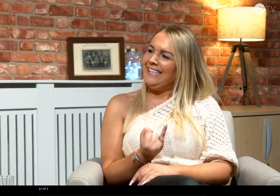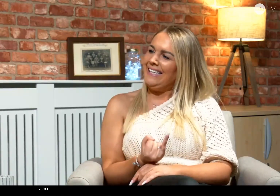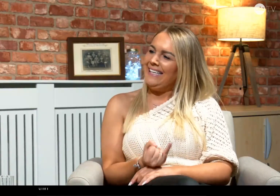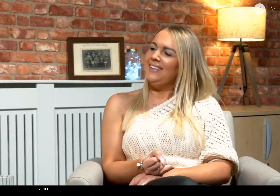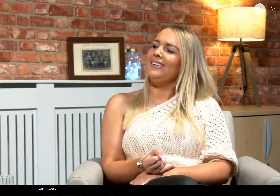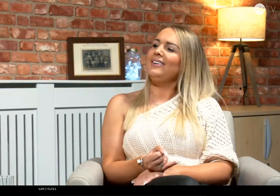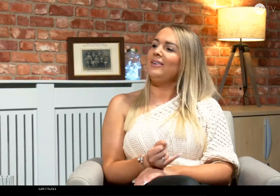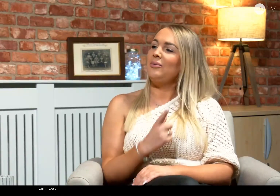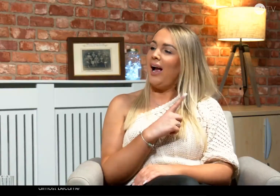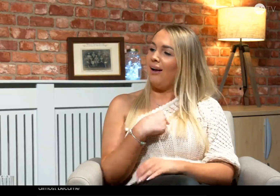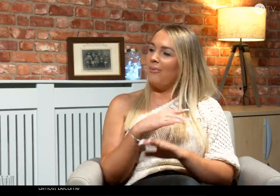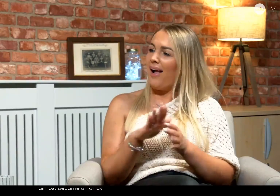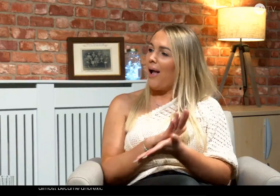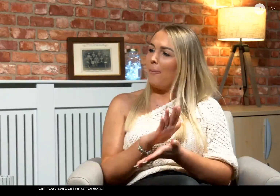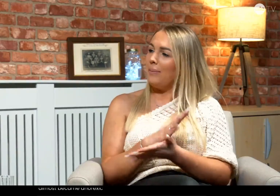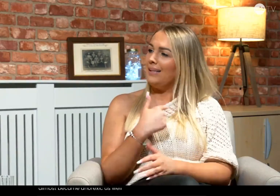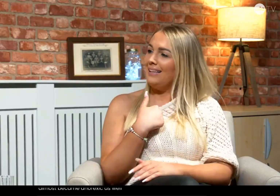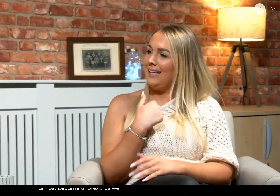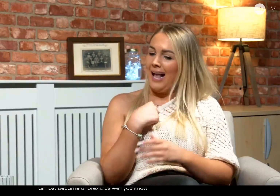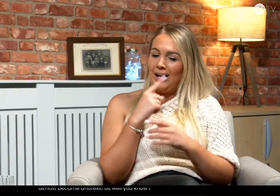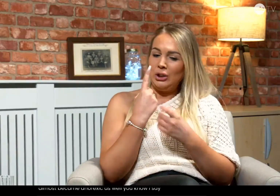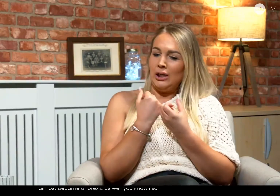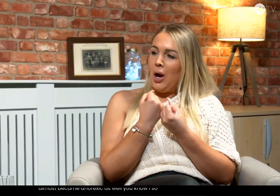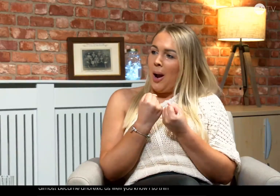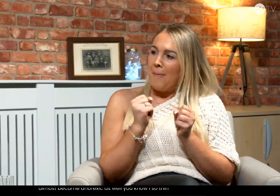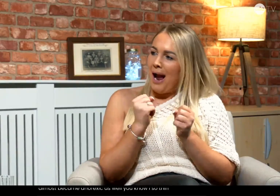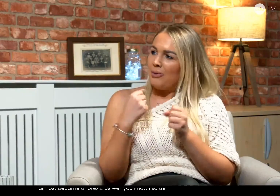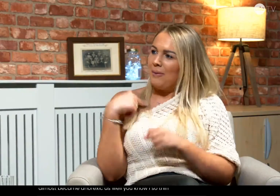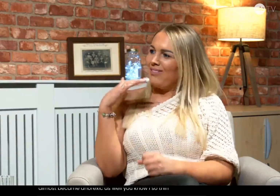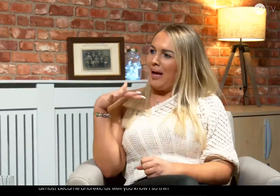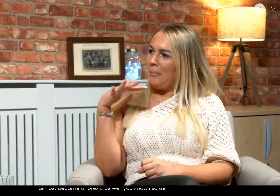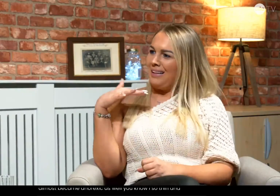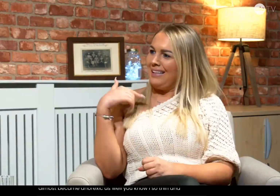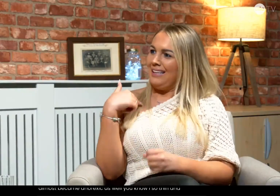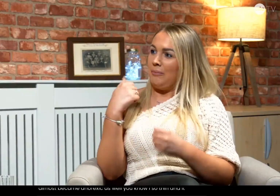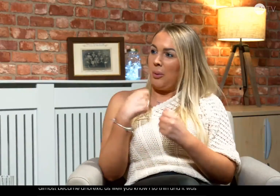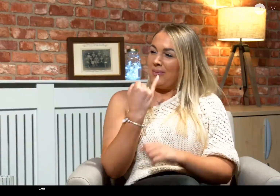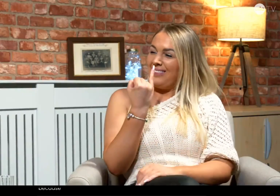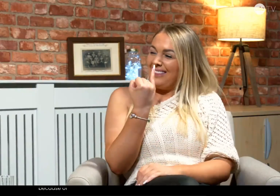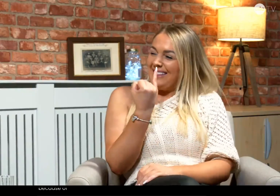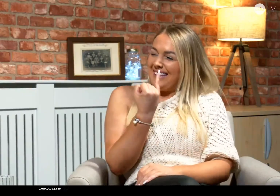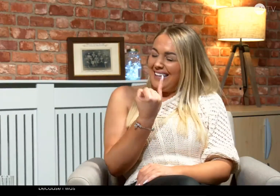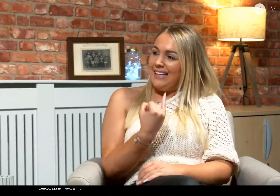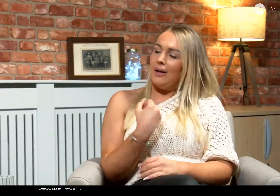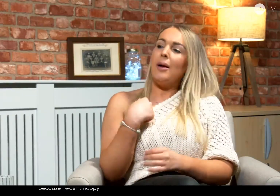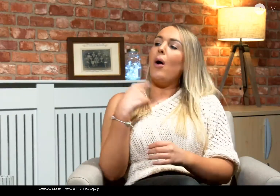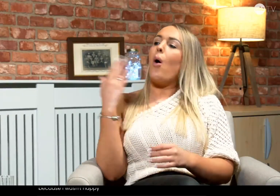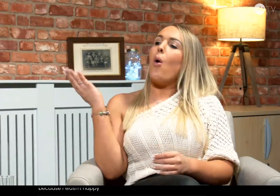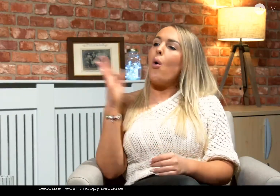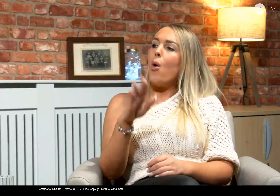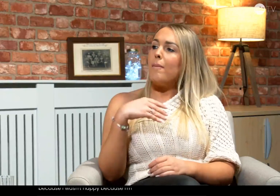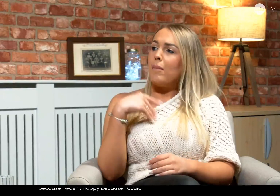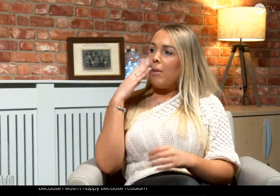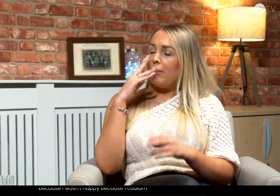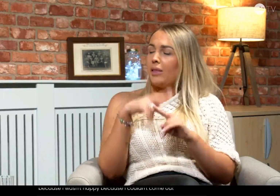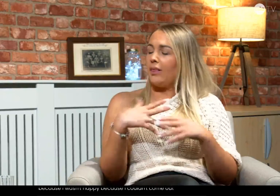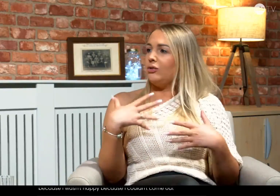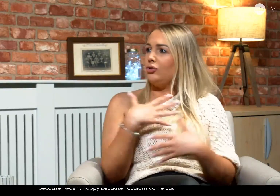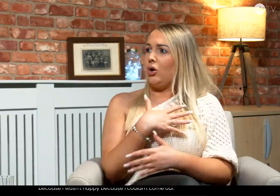well. You know, I was so thin. And it was because I wasn't happy, because I couldn't come out around my family. And when I